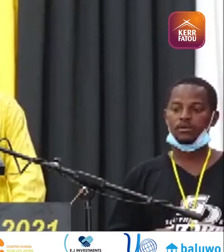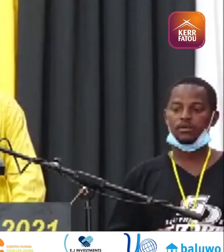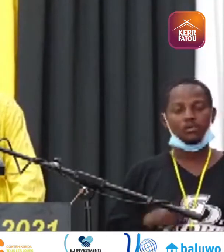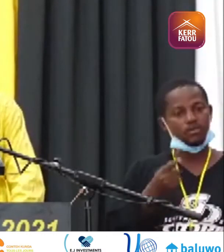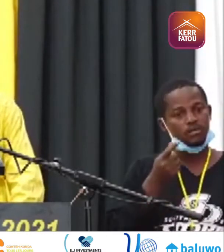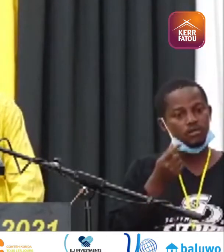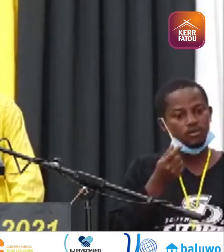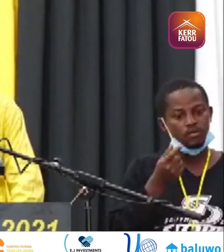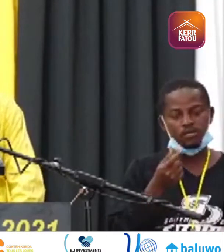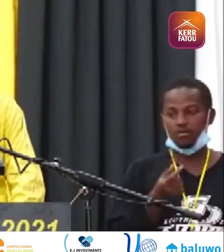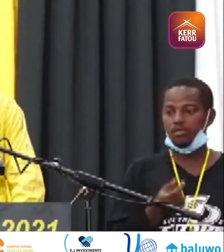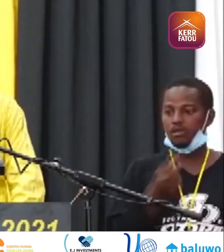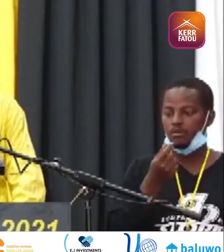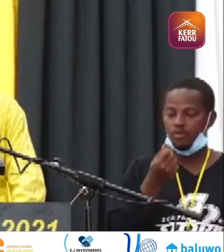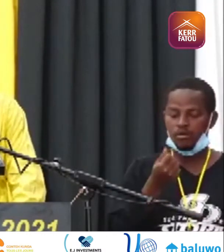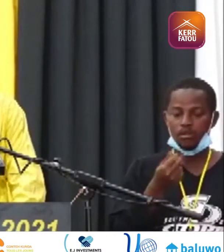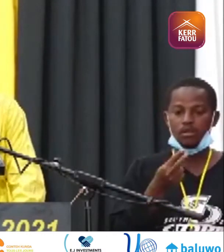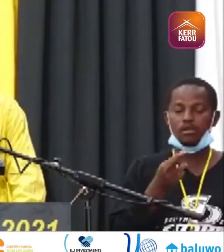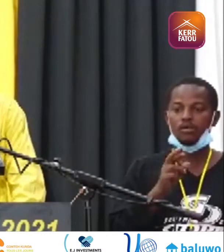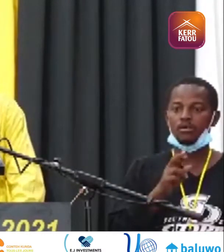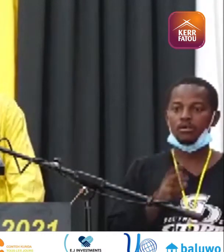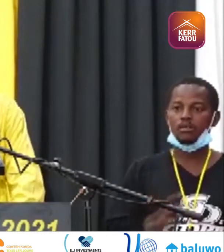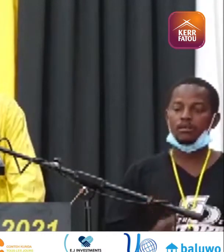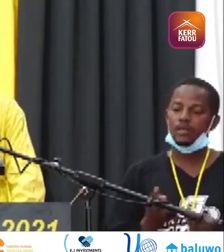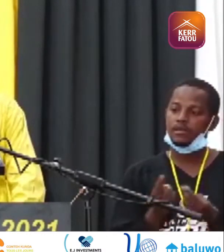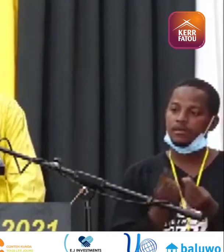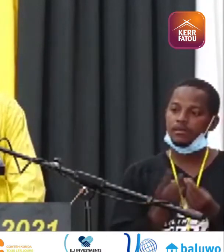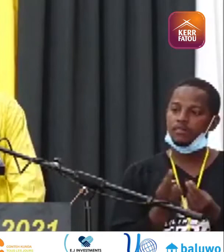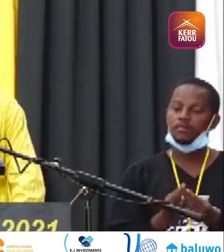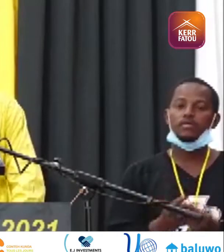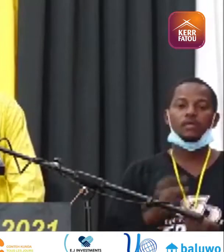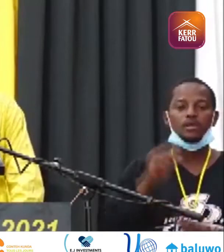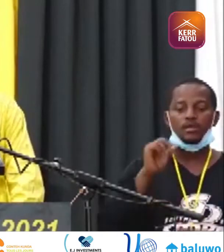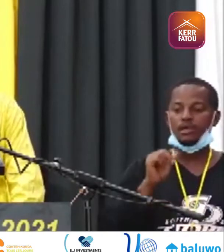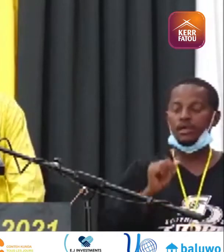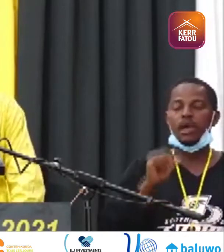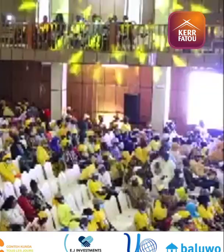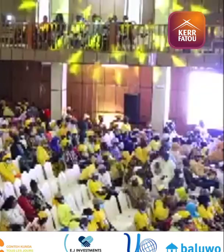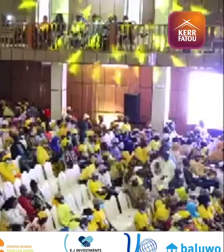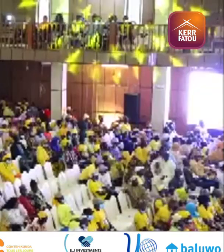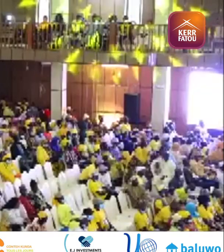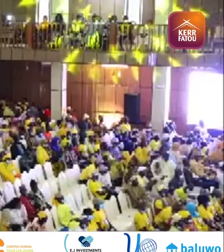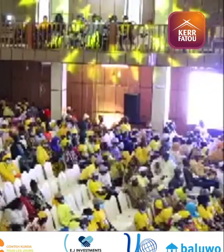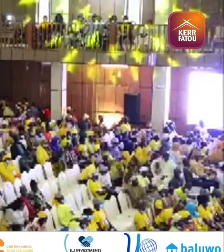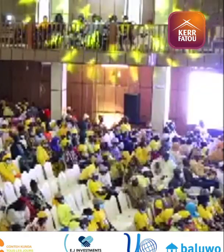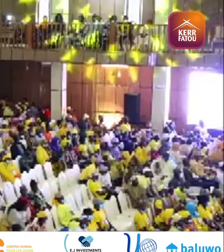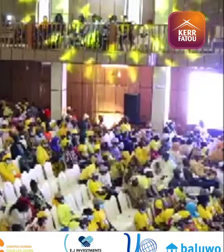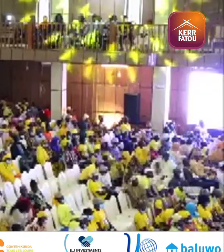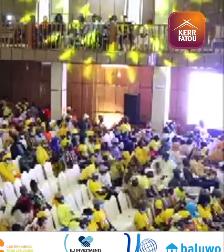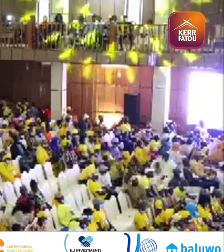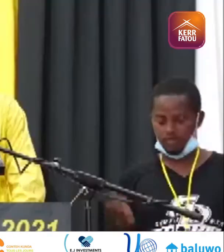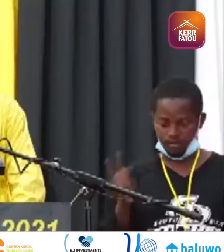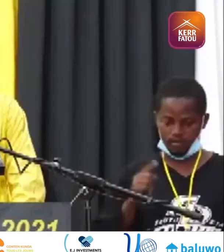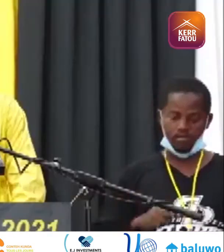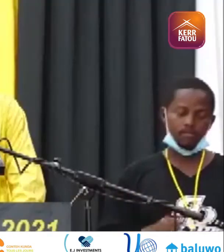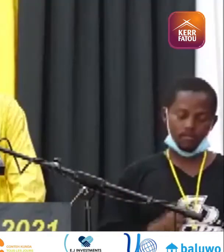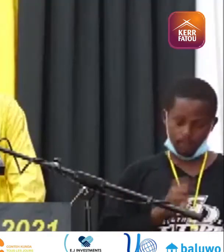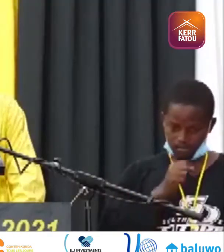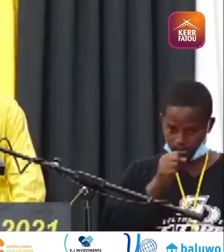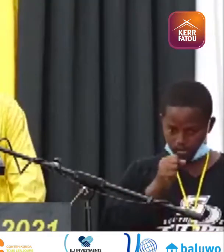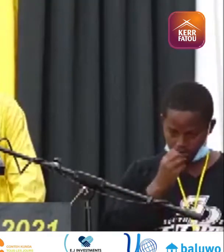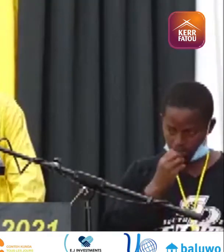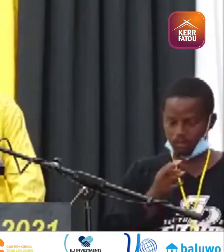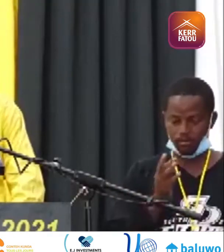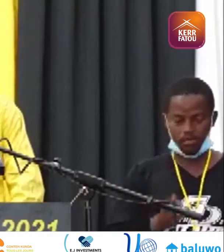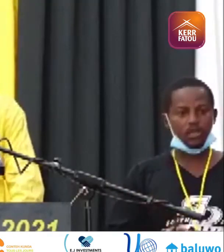kodo ma minka kodo mutaka nafulo mara wala mnyinti honorable Amadou Sane wala kumandi purufa na